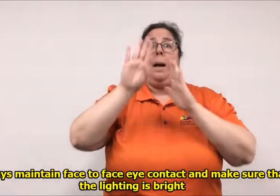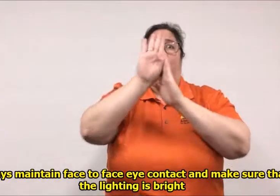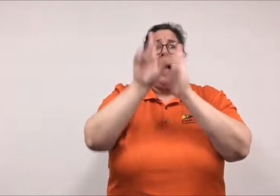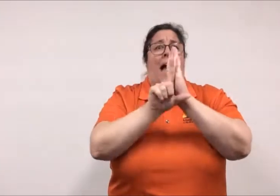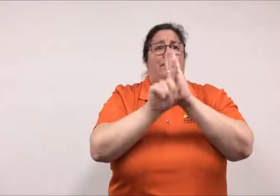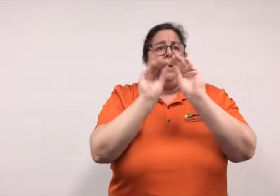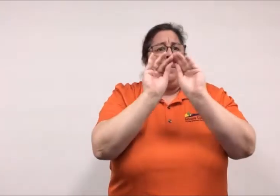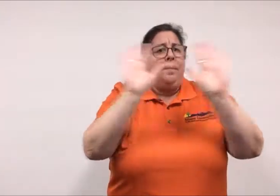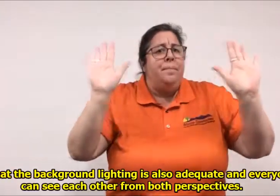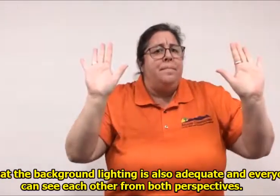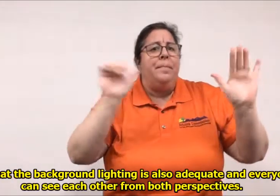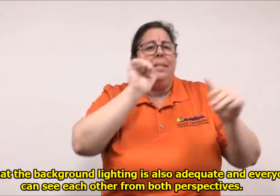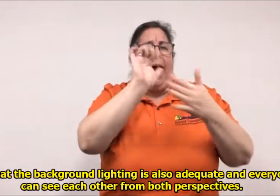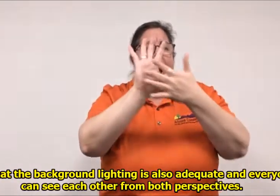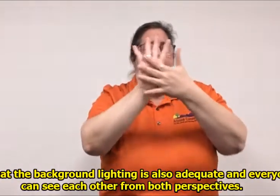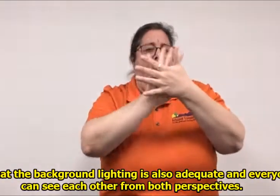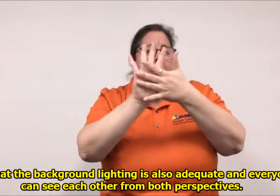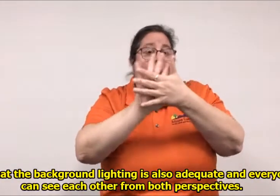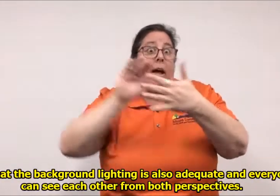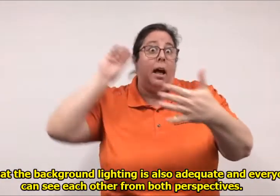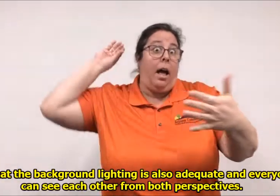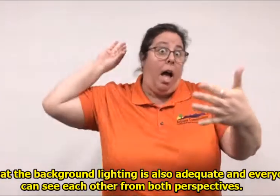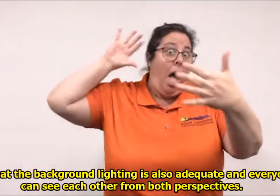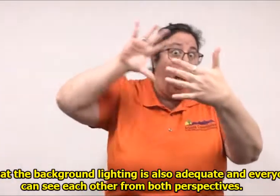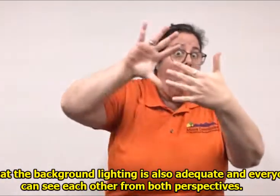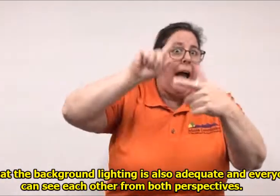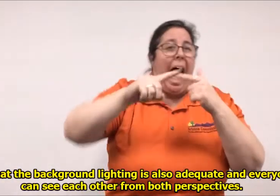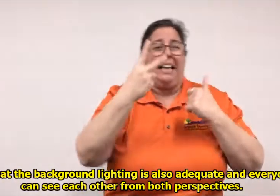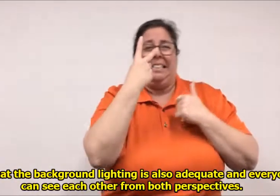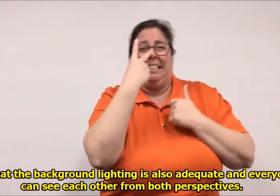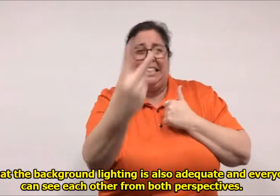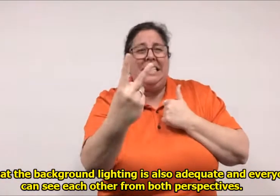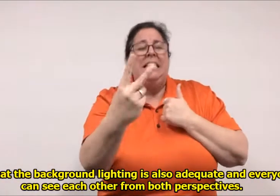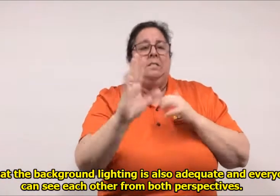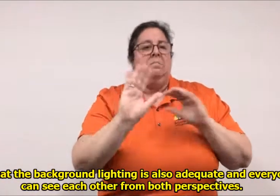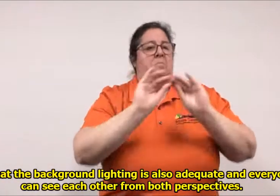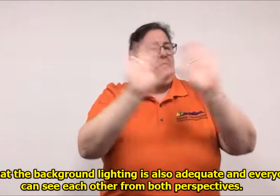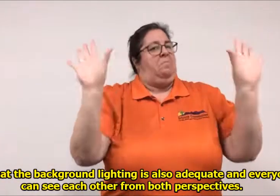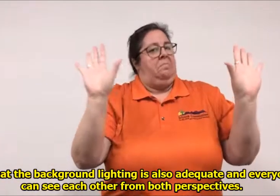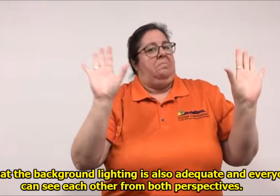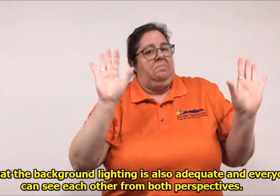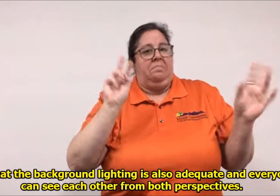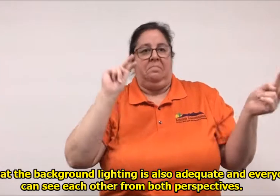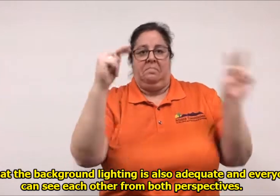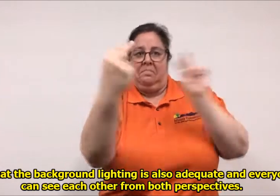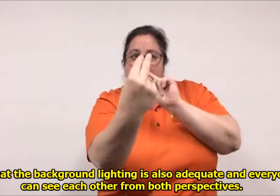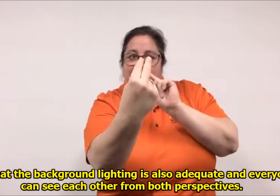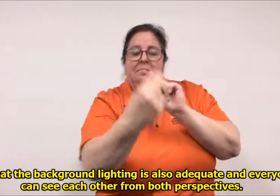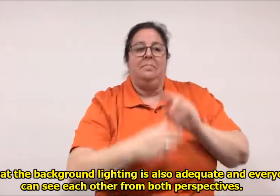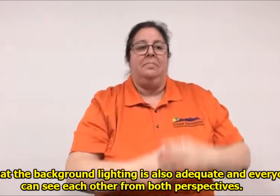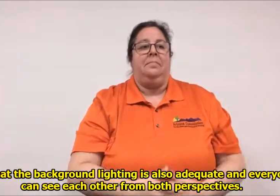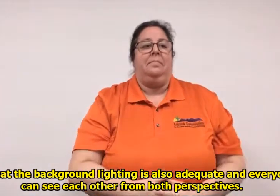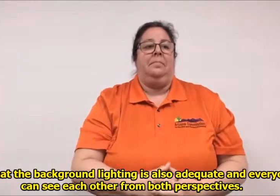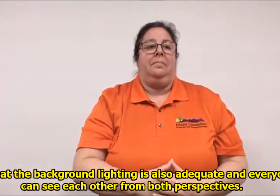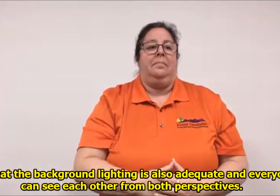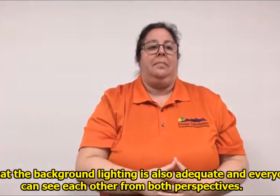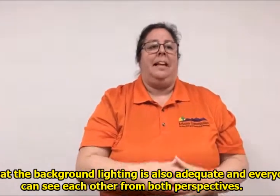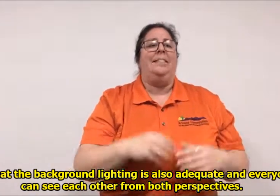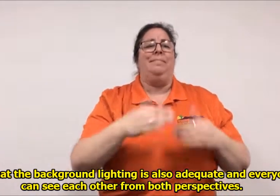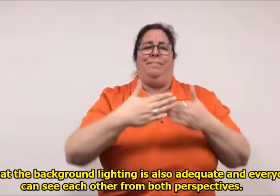bright and that the background lighting is also adequate and everyone can see each other from both